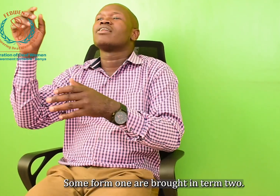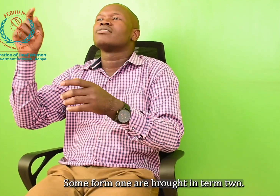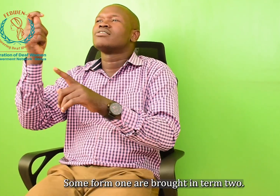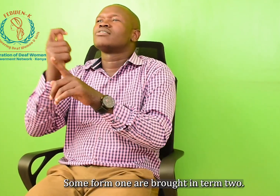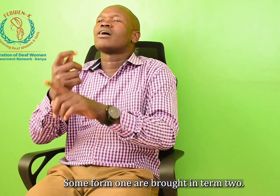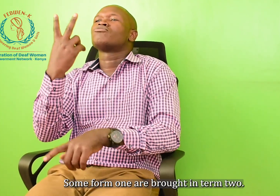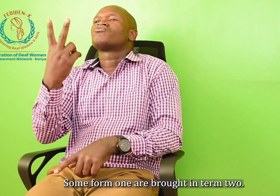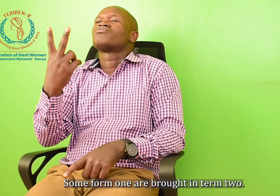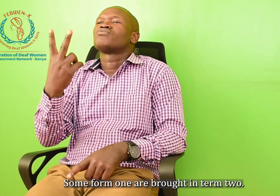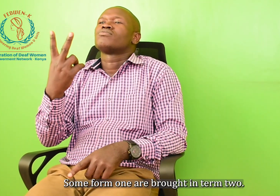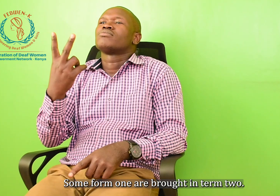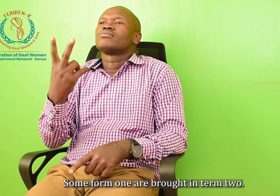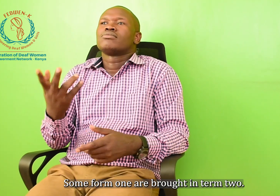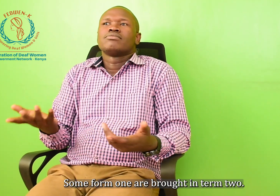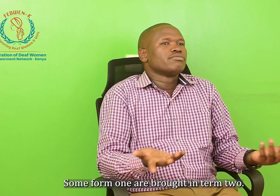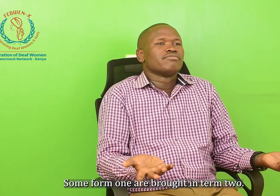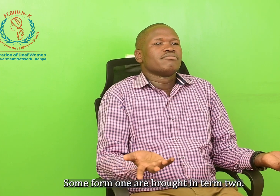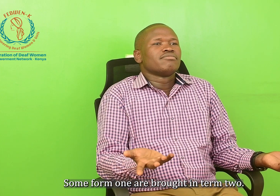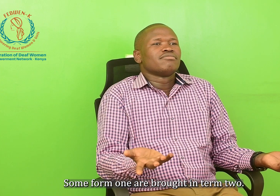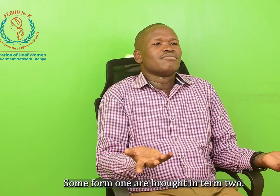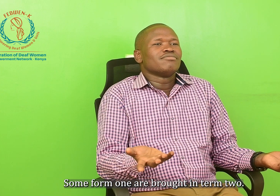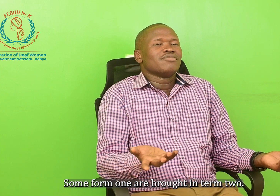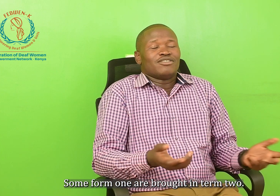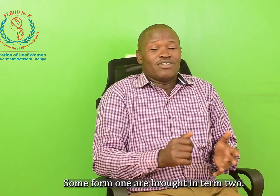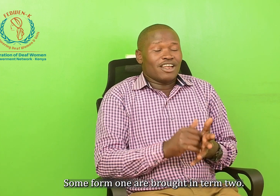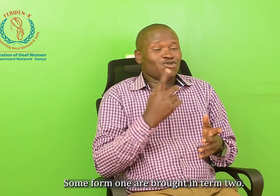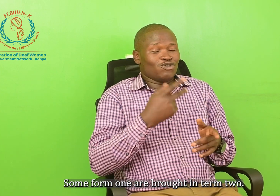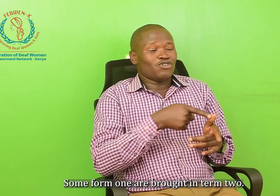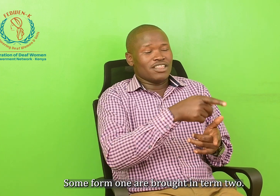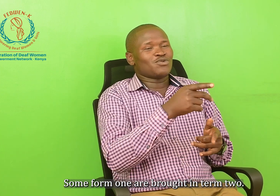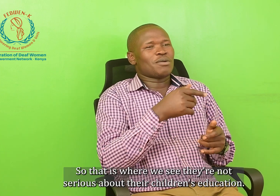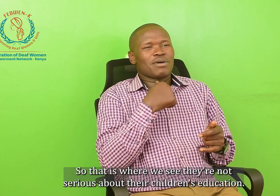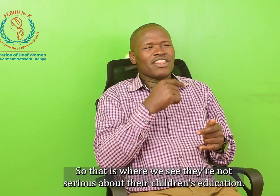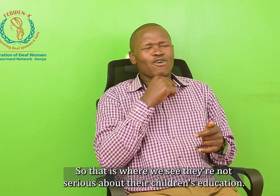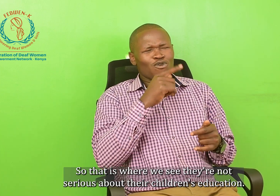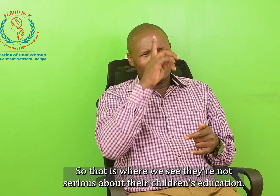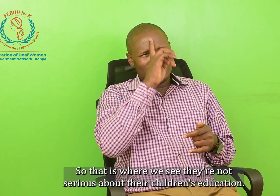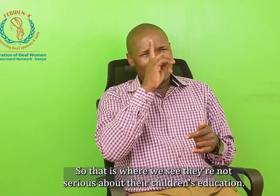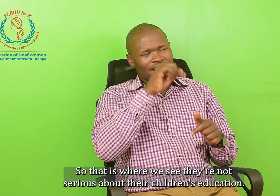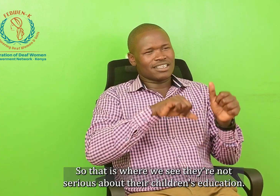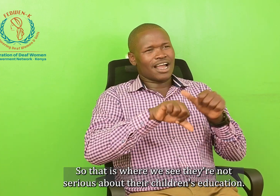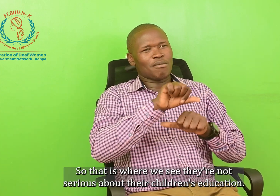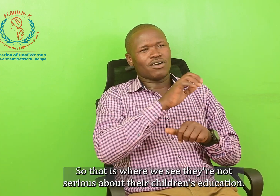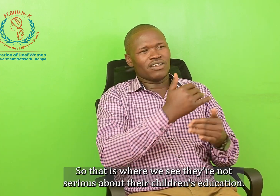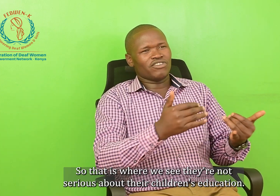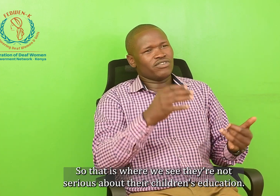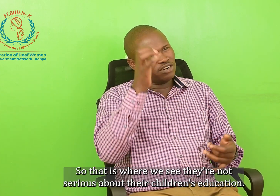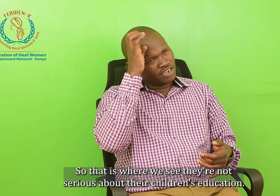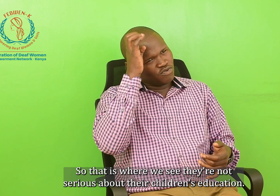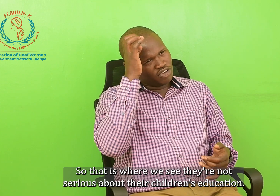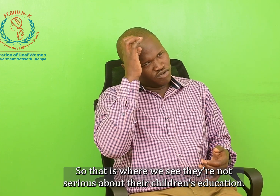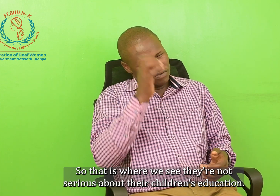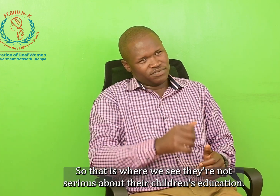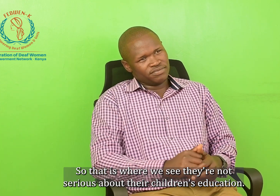Some Form 1 are brought in Term 2. So that is where we see they are more serious about the children's